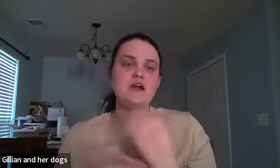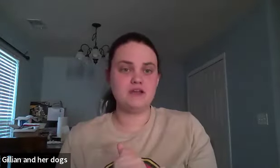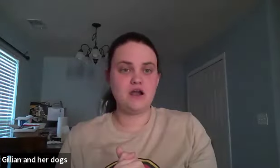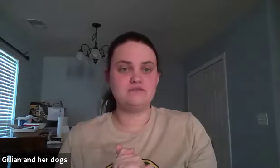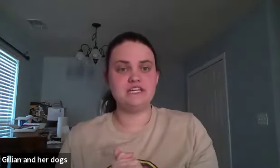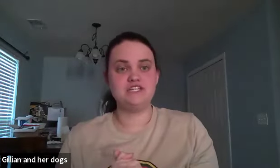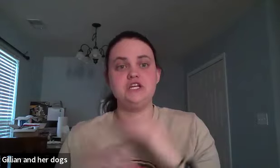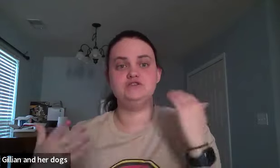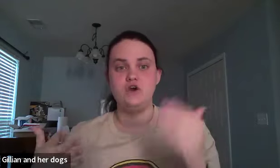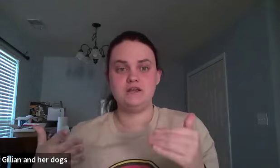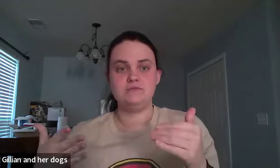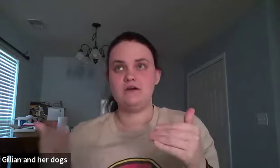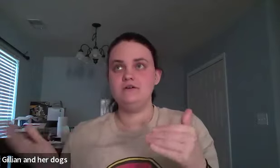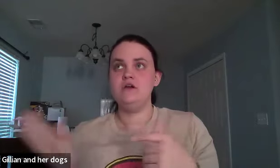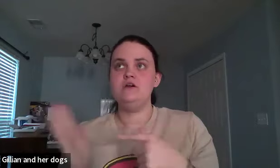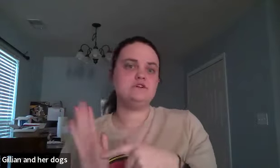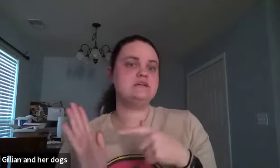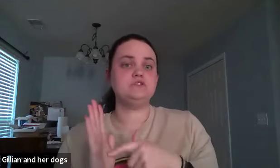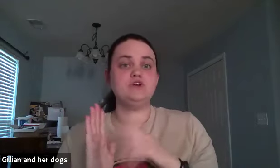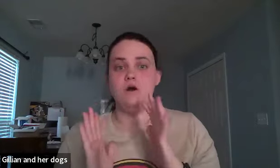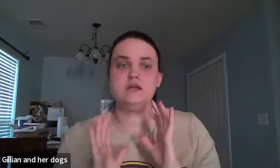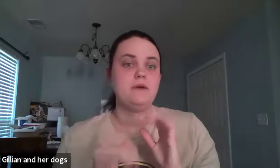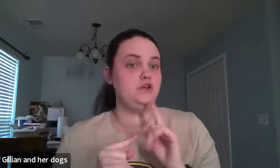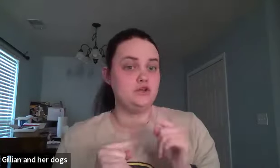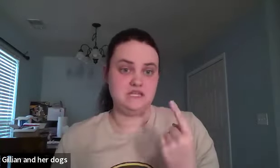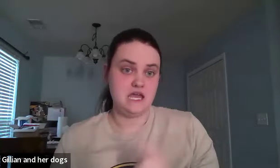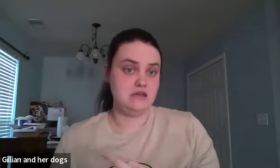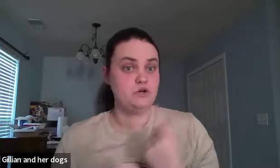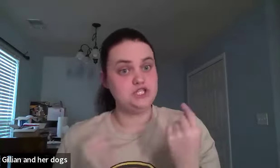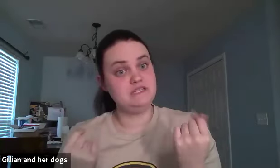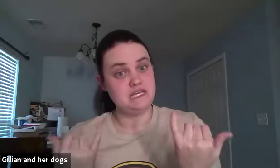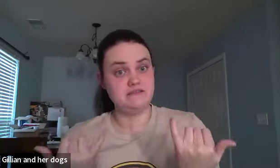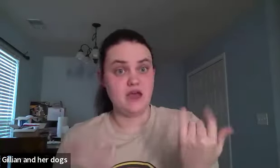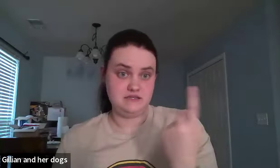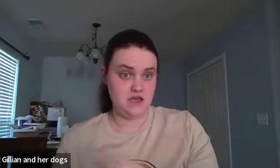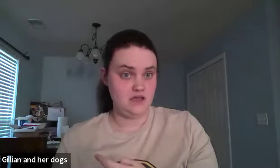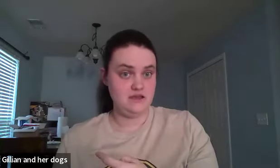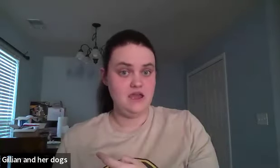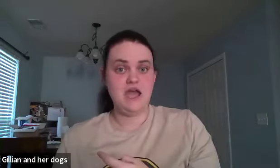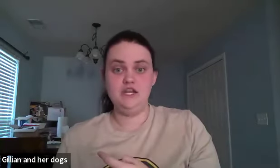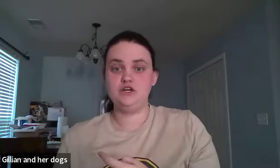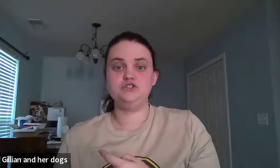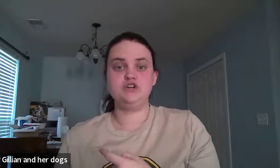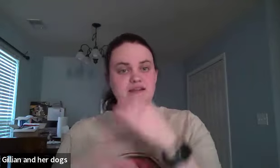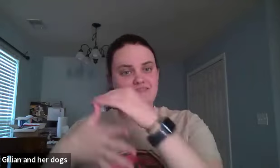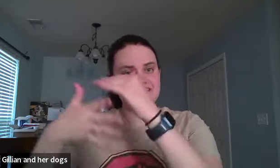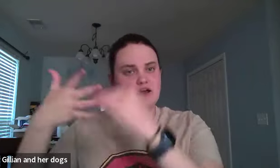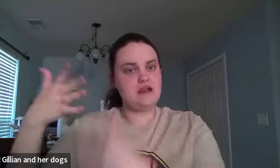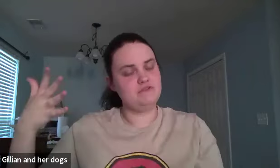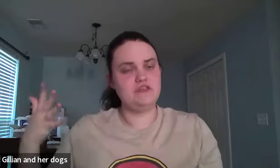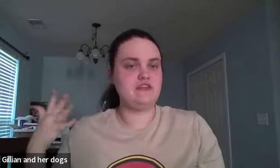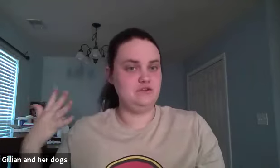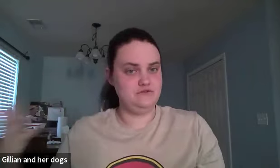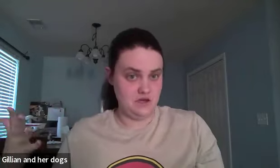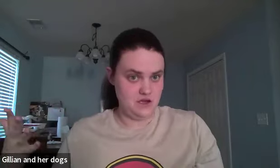having a conversation and you're talking about, for example, talking about your day and what you did that day, and you're trying to list out everything that you've